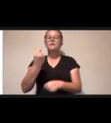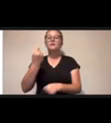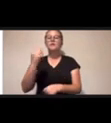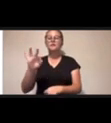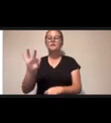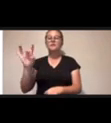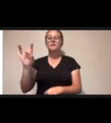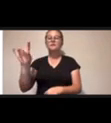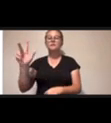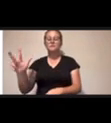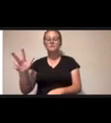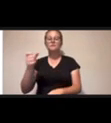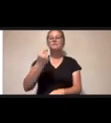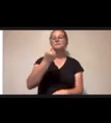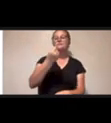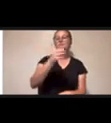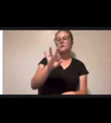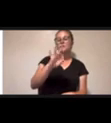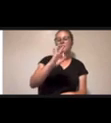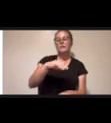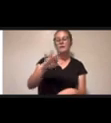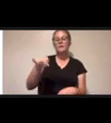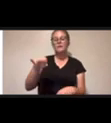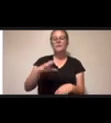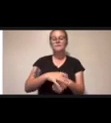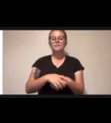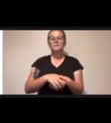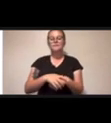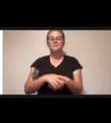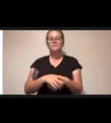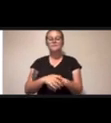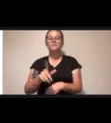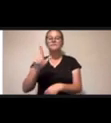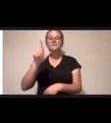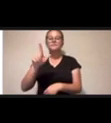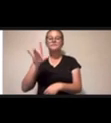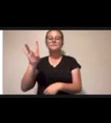during the years of 1983 to 1999.